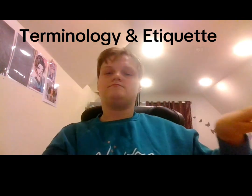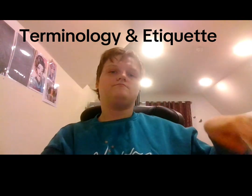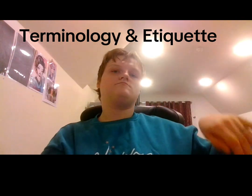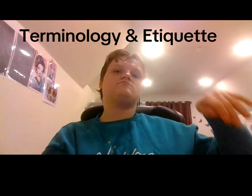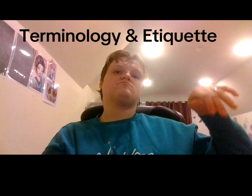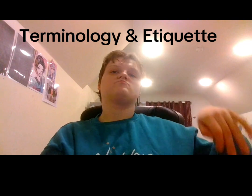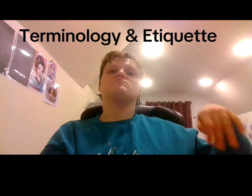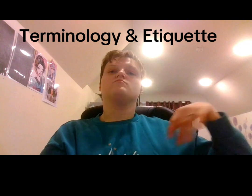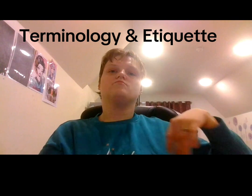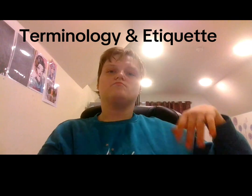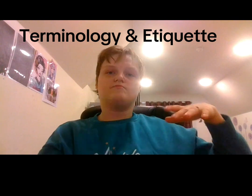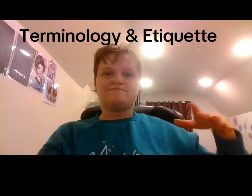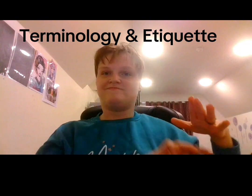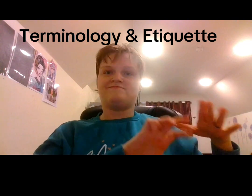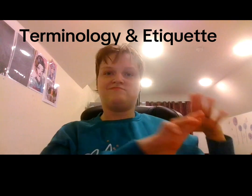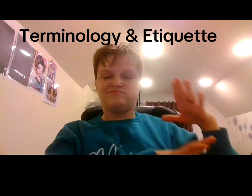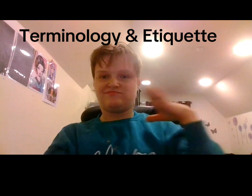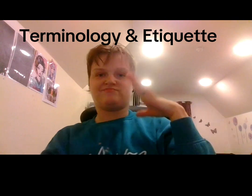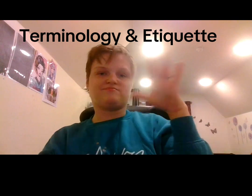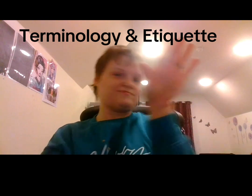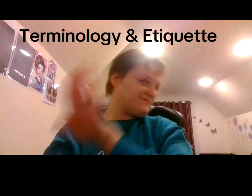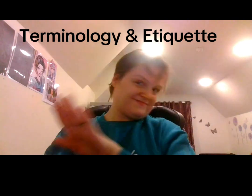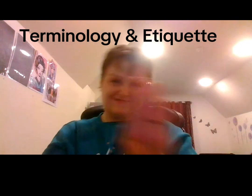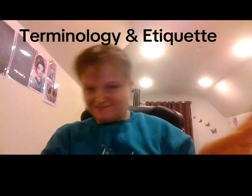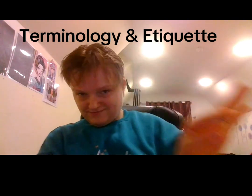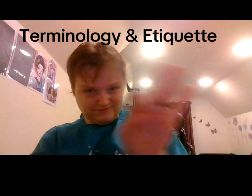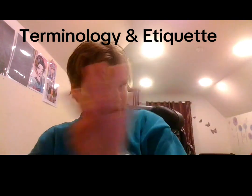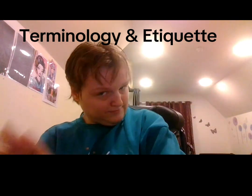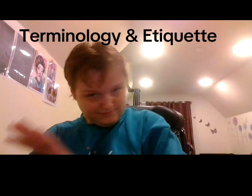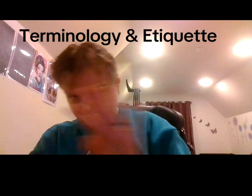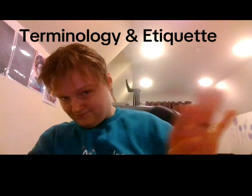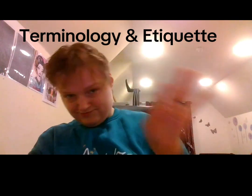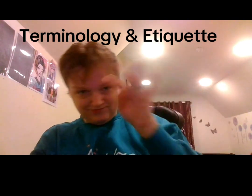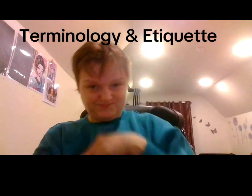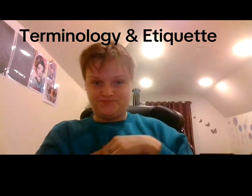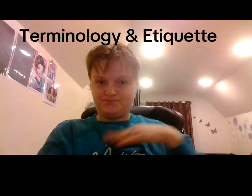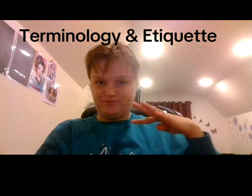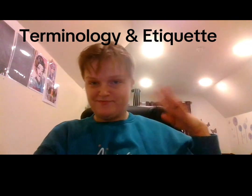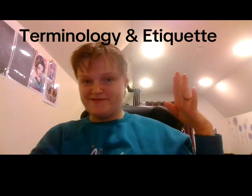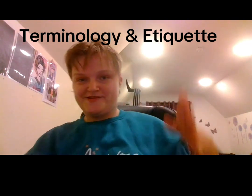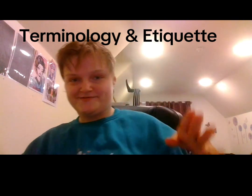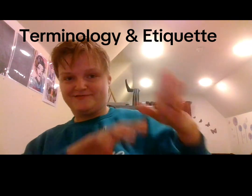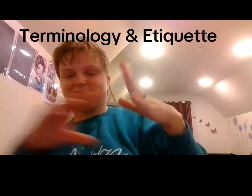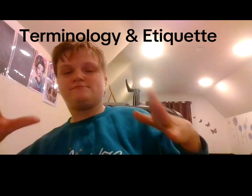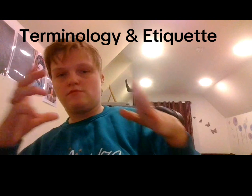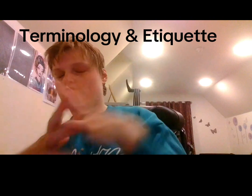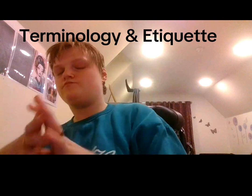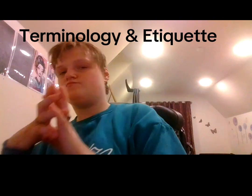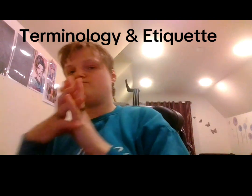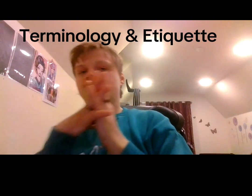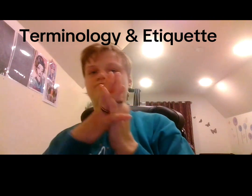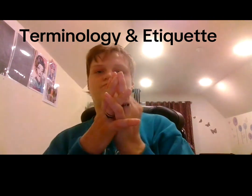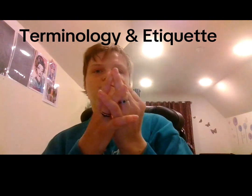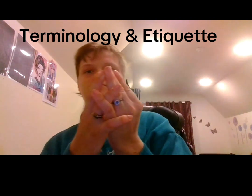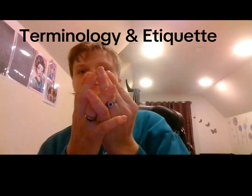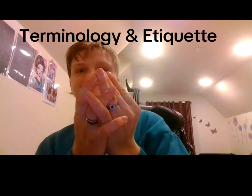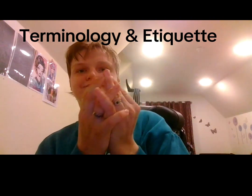plans are. Please do not hesitate to ask me any questions, I will answer anything